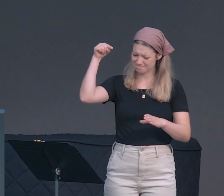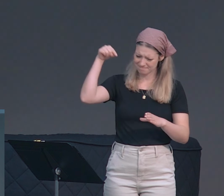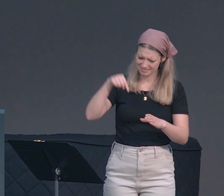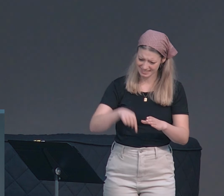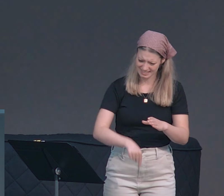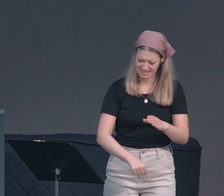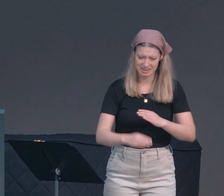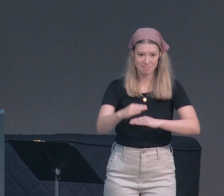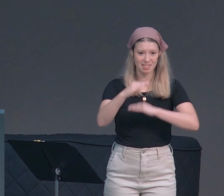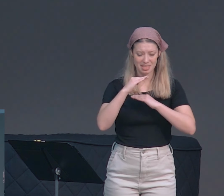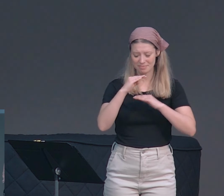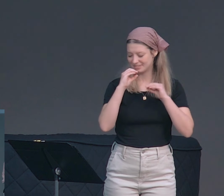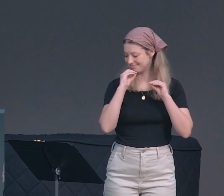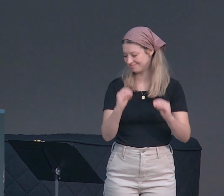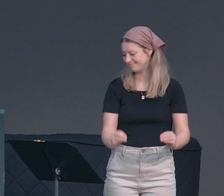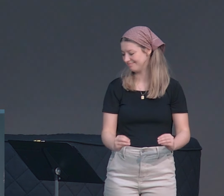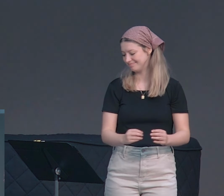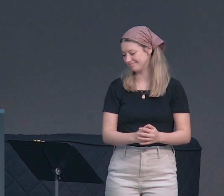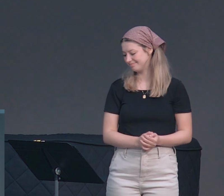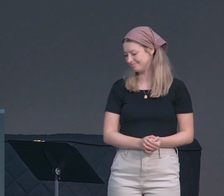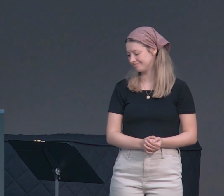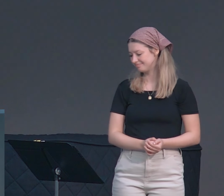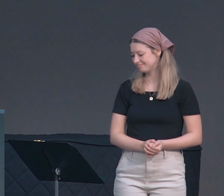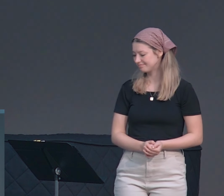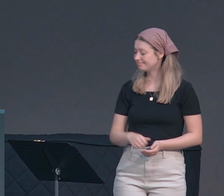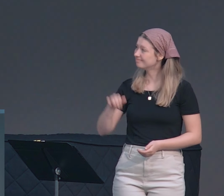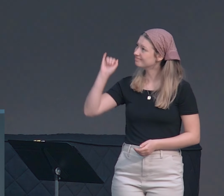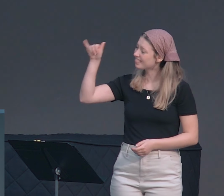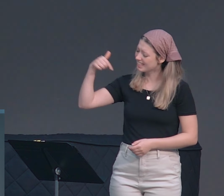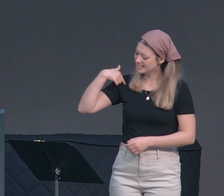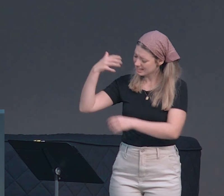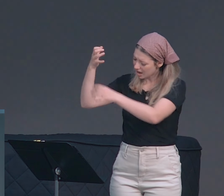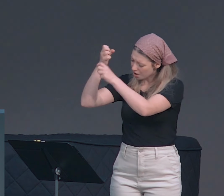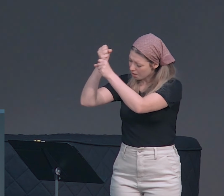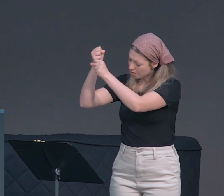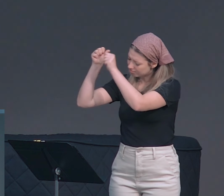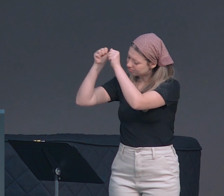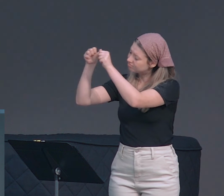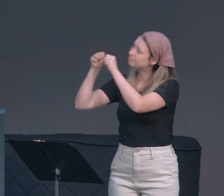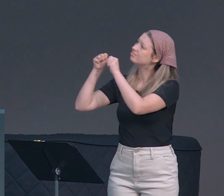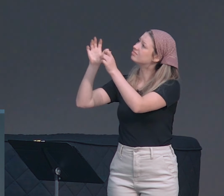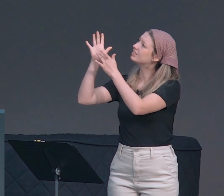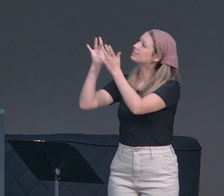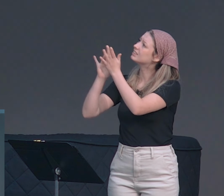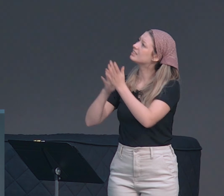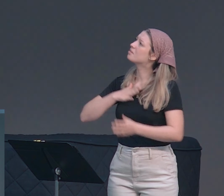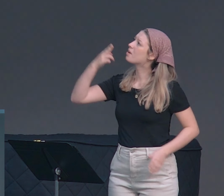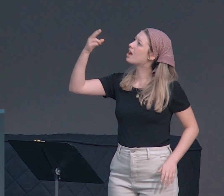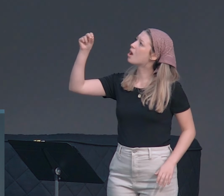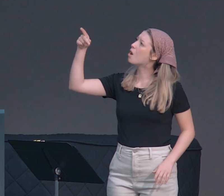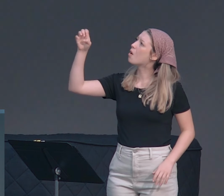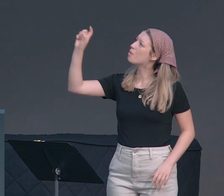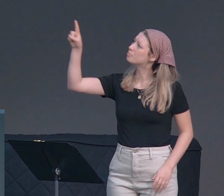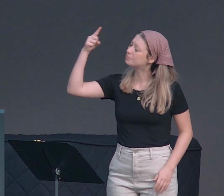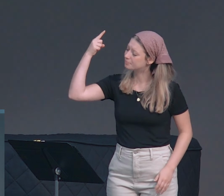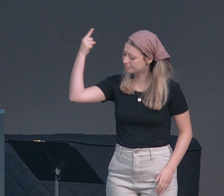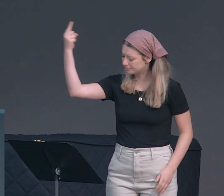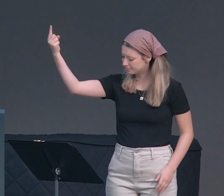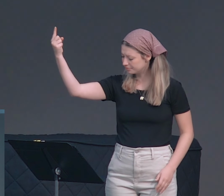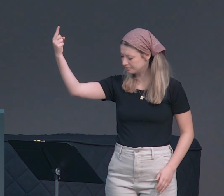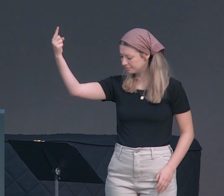and boundless peace. To this I hold. My hope is only